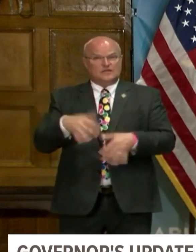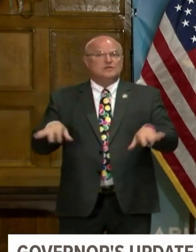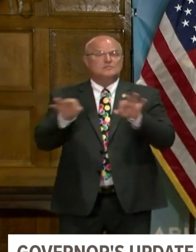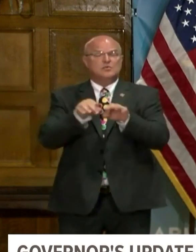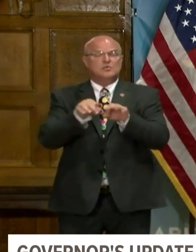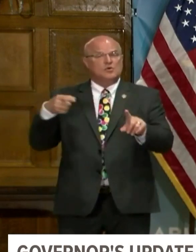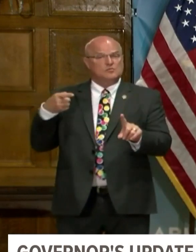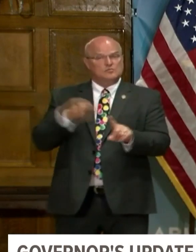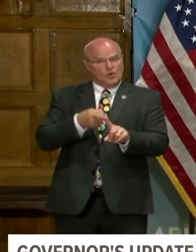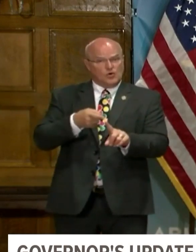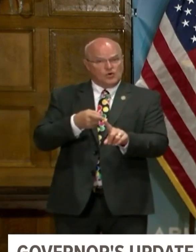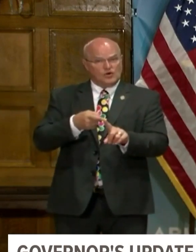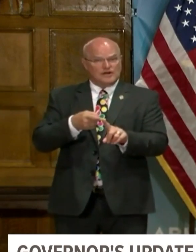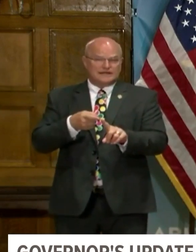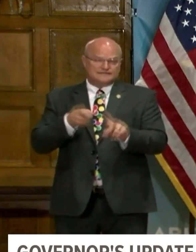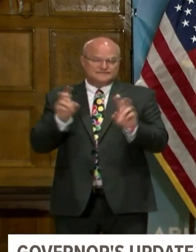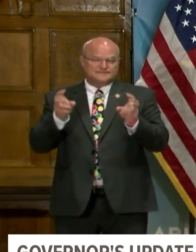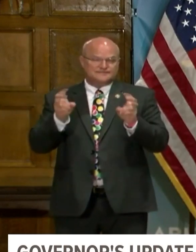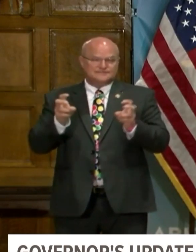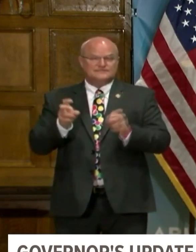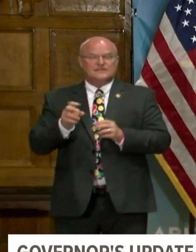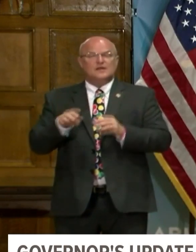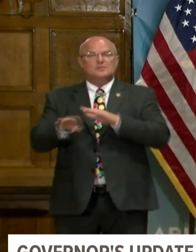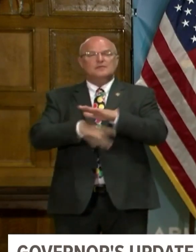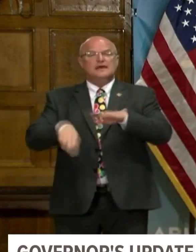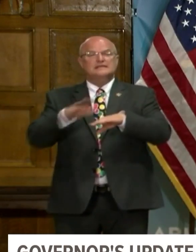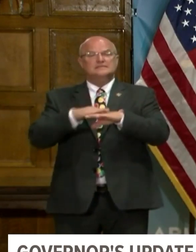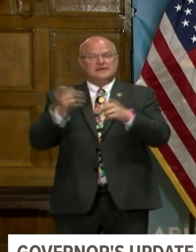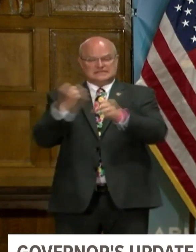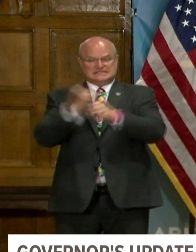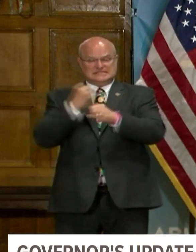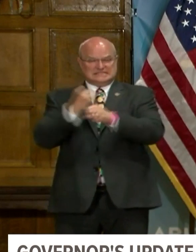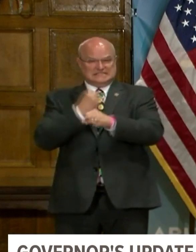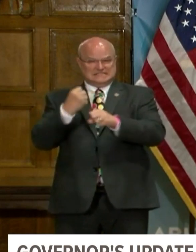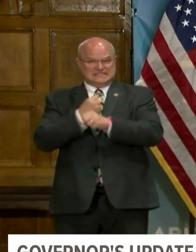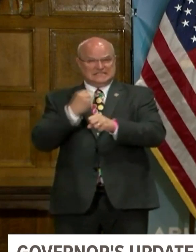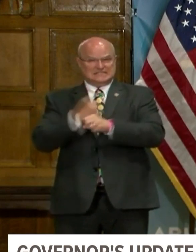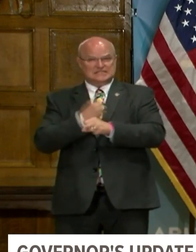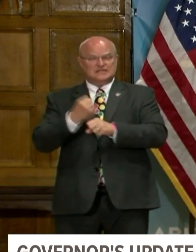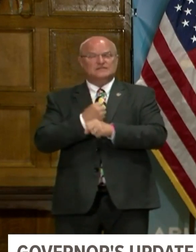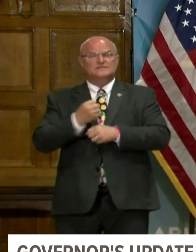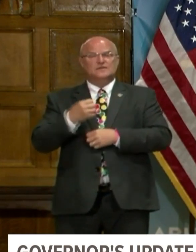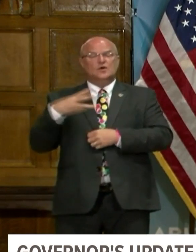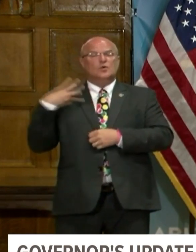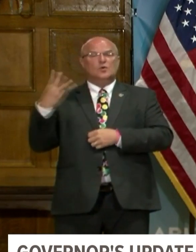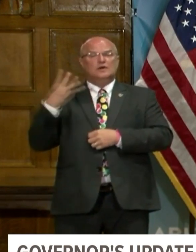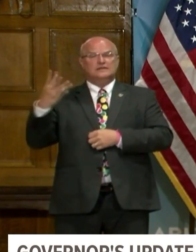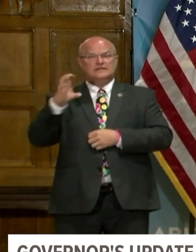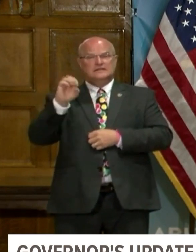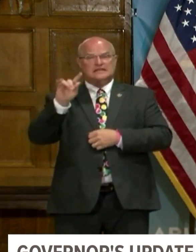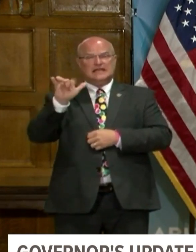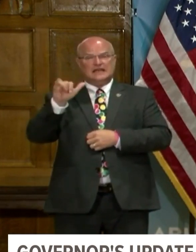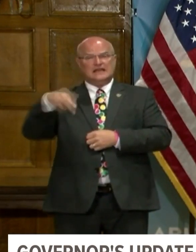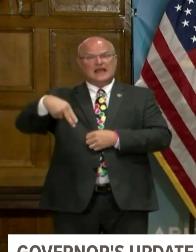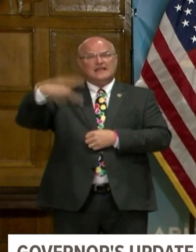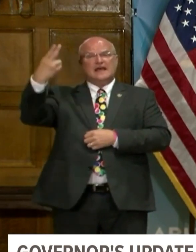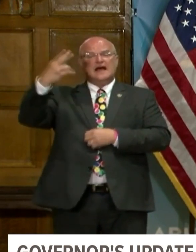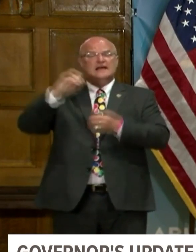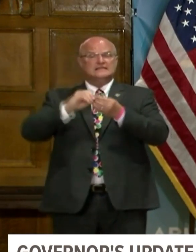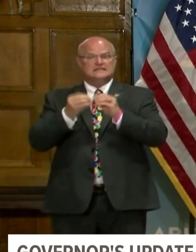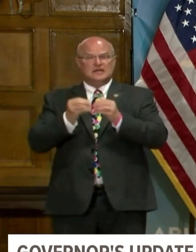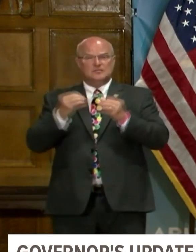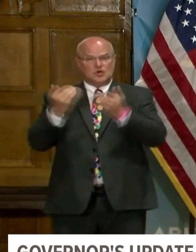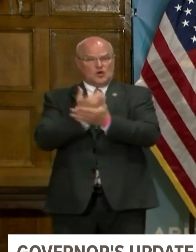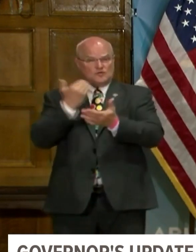important point. Just anecdotally, based upon statistics, Washington County had the highest number